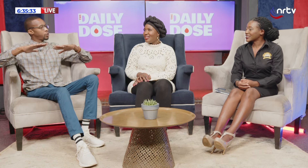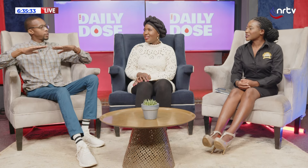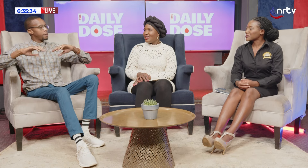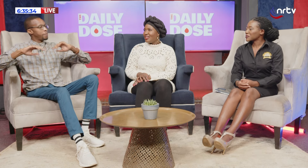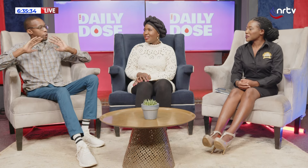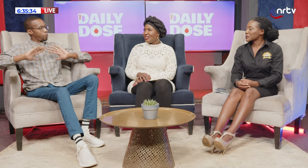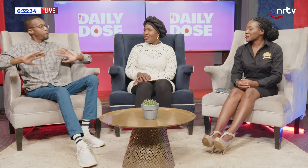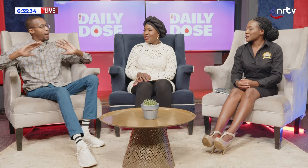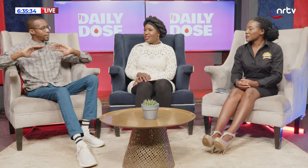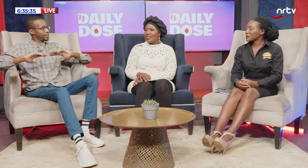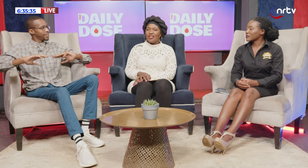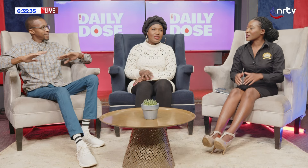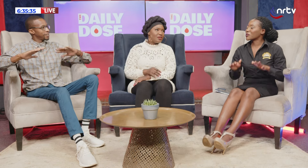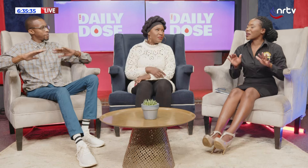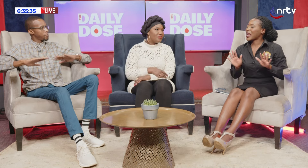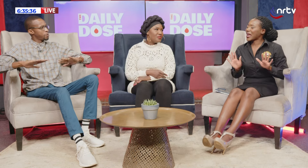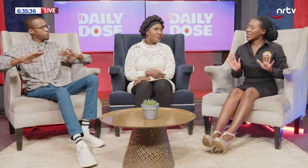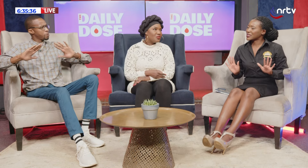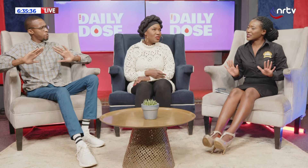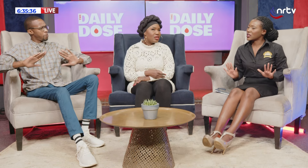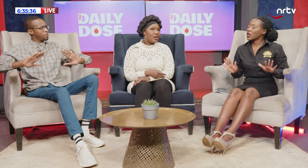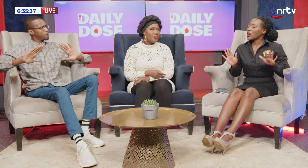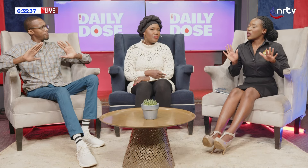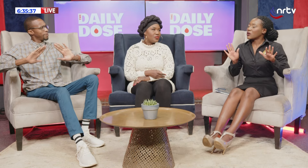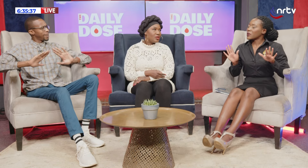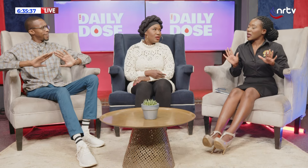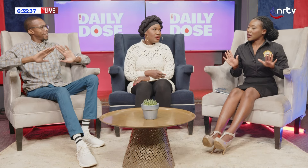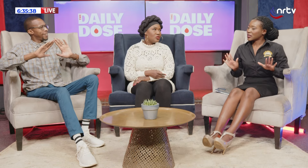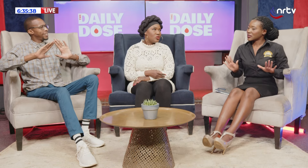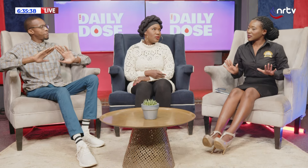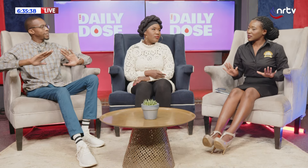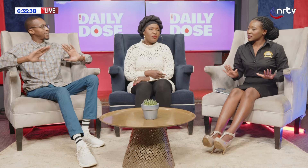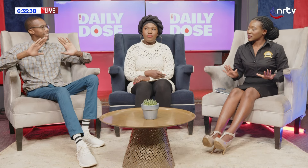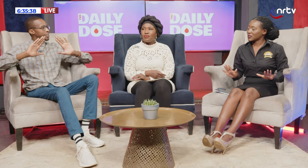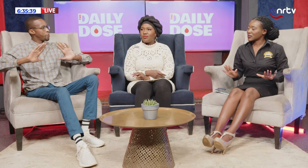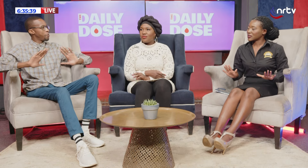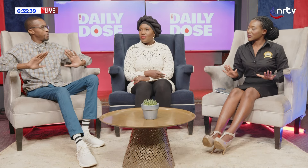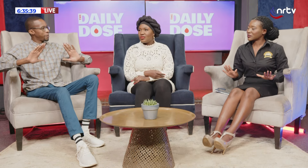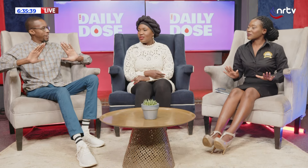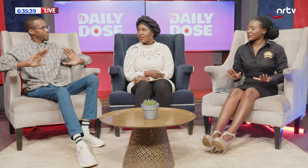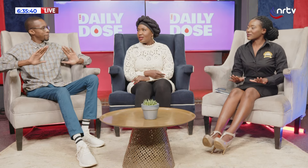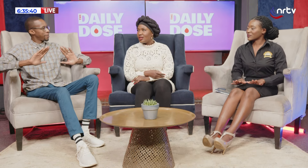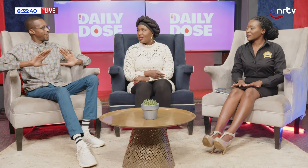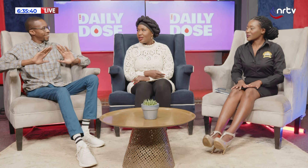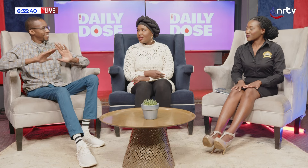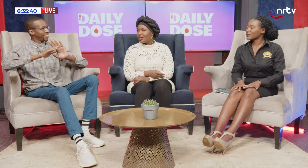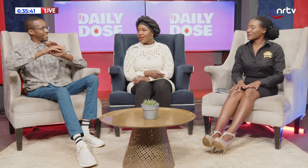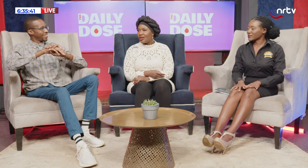say, mellow, relaxed? Yeah. Relaxed. Cool. Yeah. Relaxed. It's surprising to see Lisa cool and relaxed on a Friday. Yeah, and